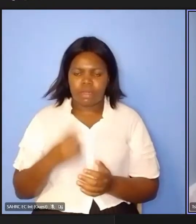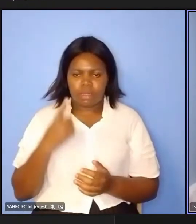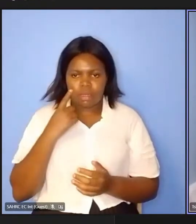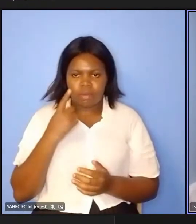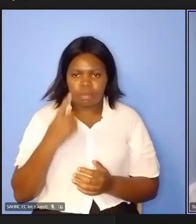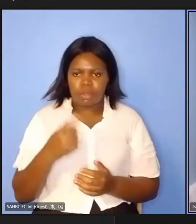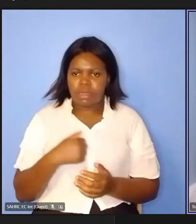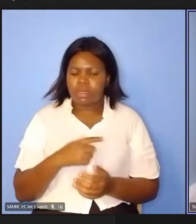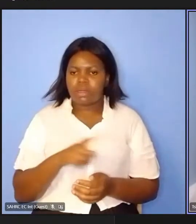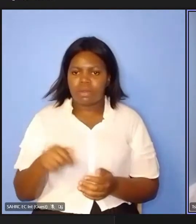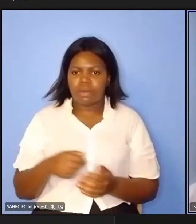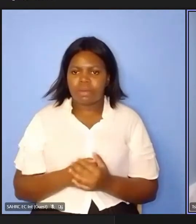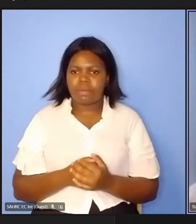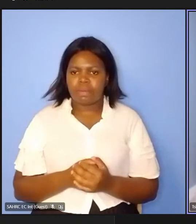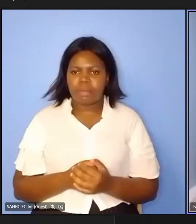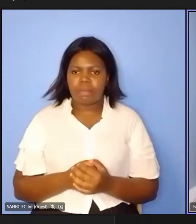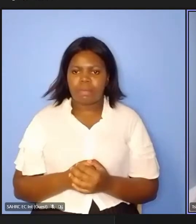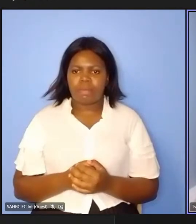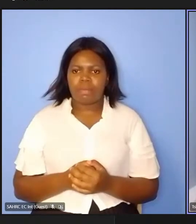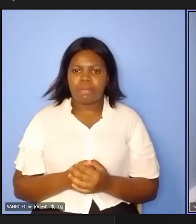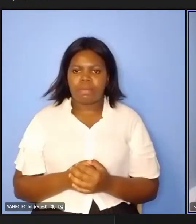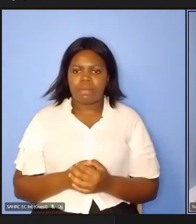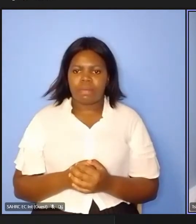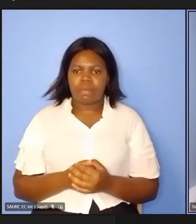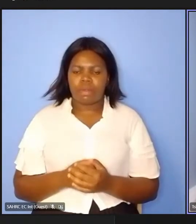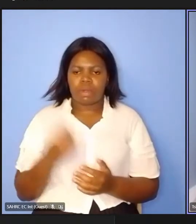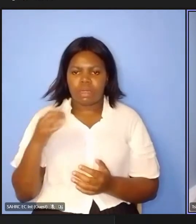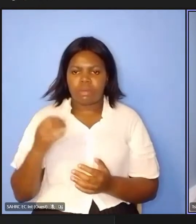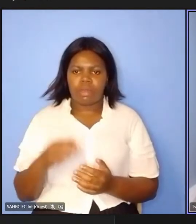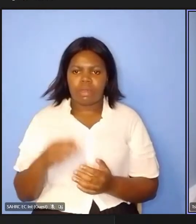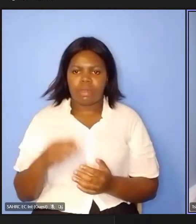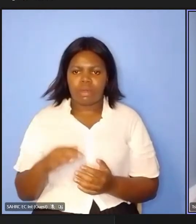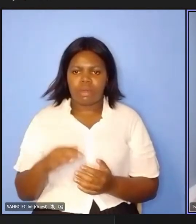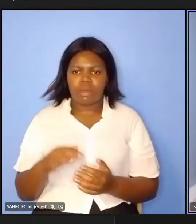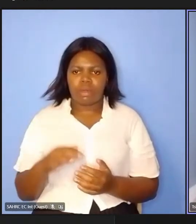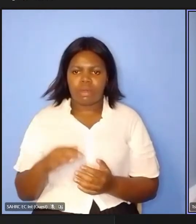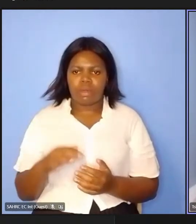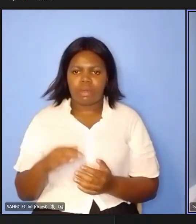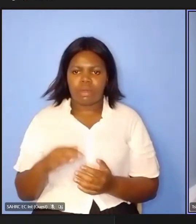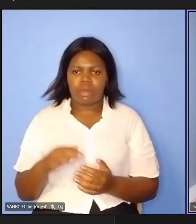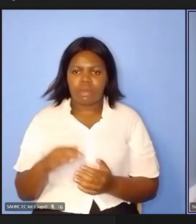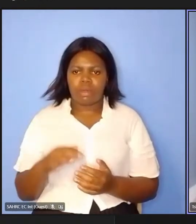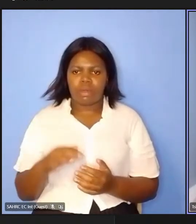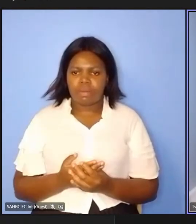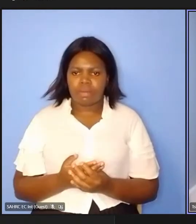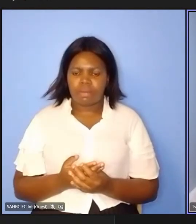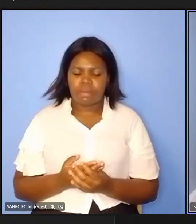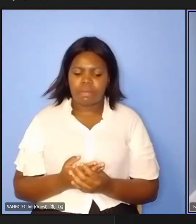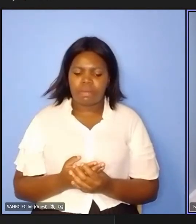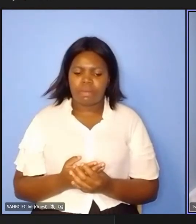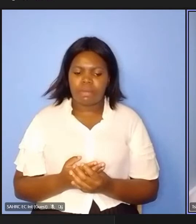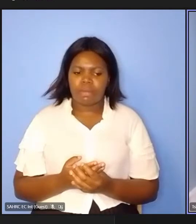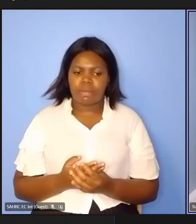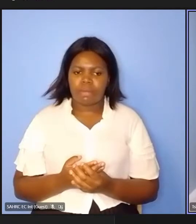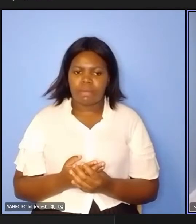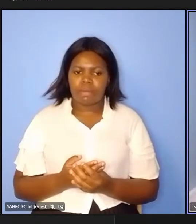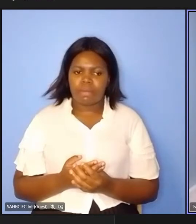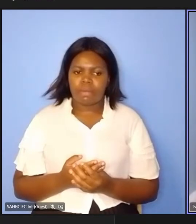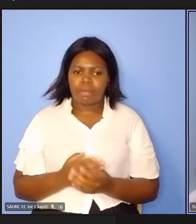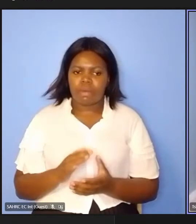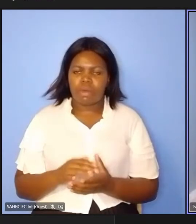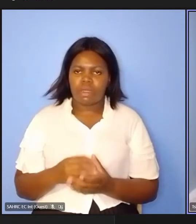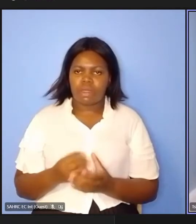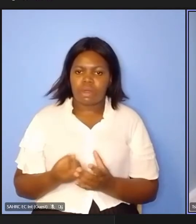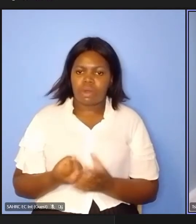an example of the Department of Education's anti-homophobic and bullying policy, which if you go on their website, you can't even find, and it's